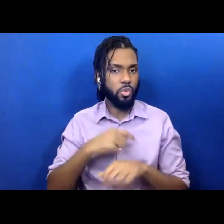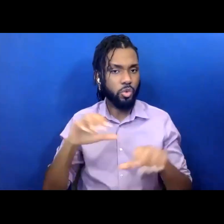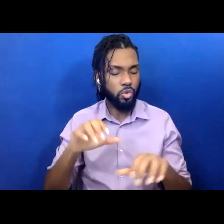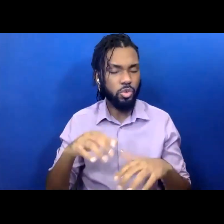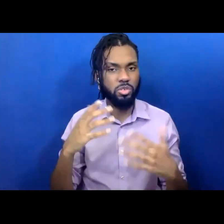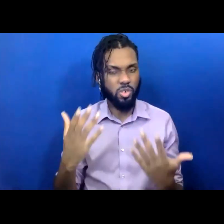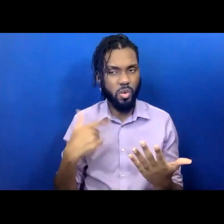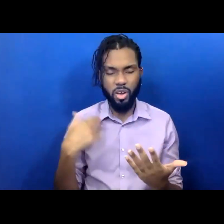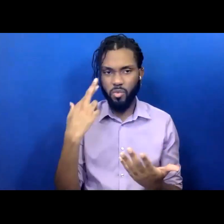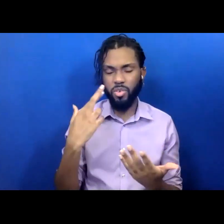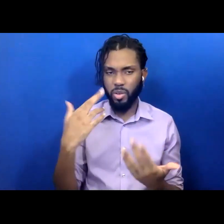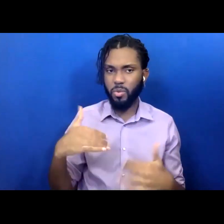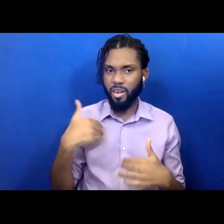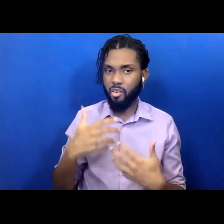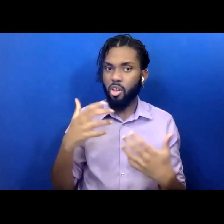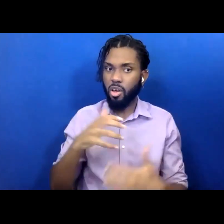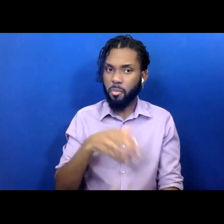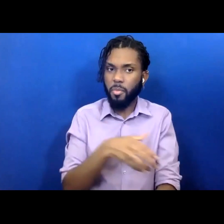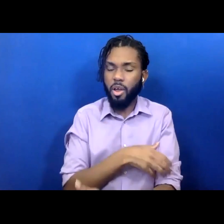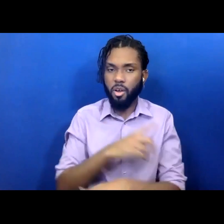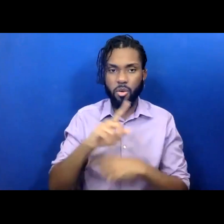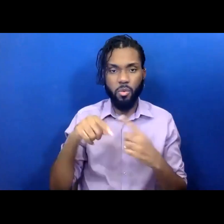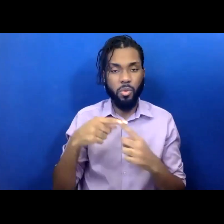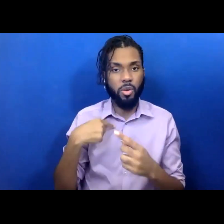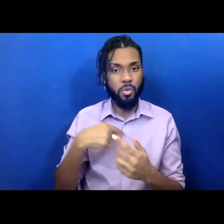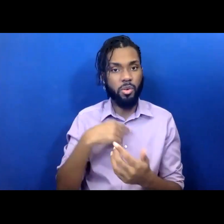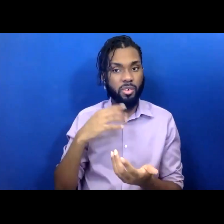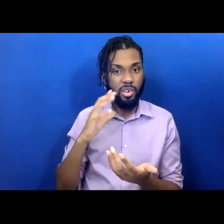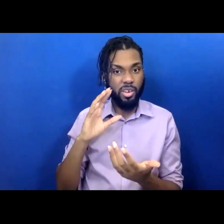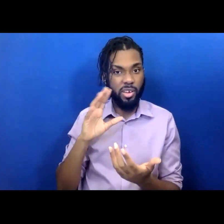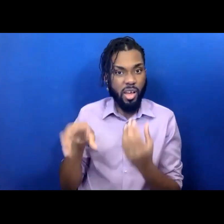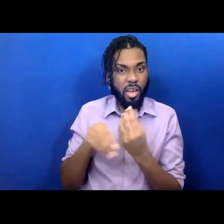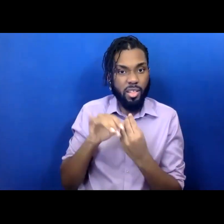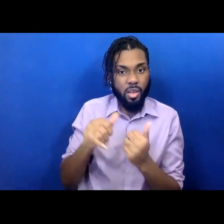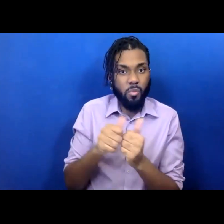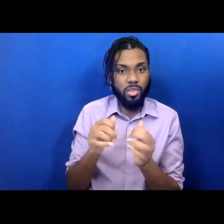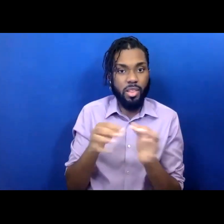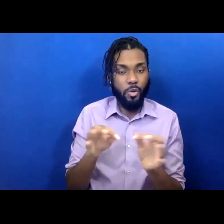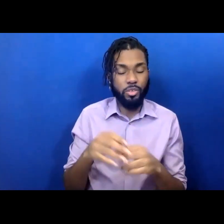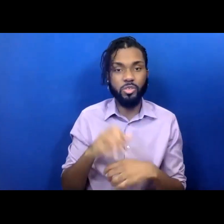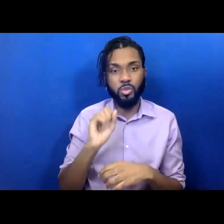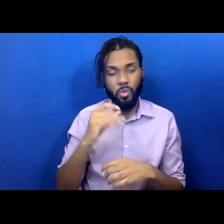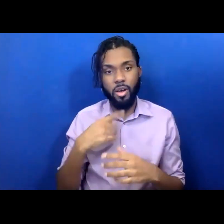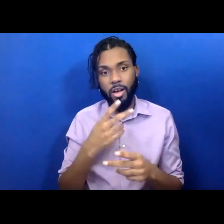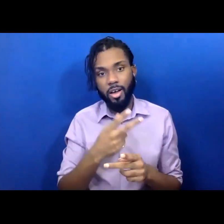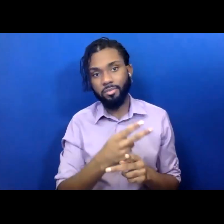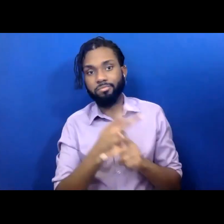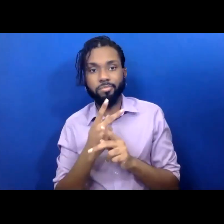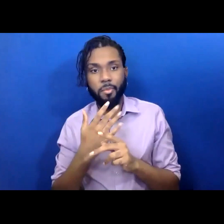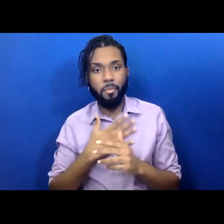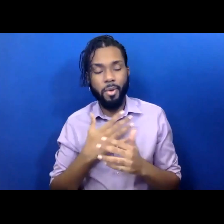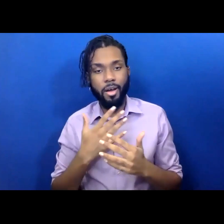in putting those into a venue such as language. And I actually drew my inspiration from the Target article